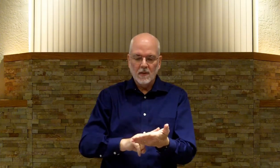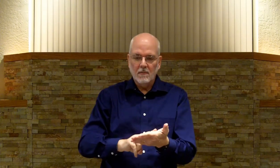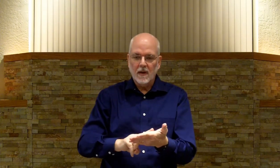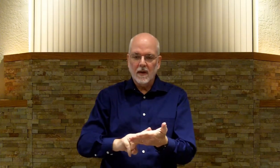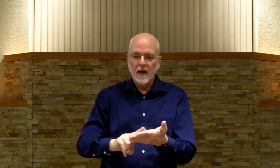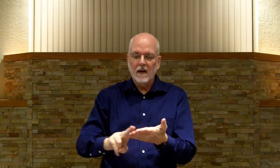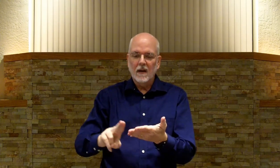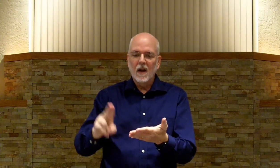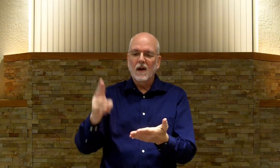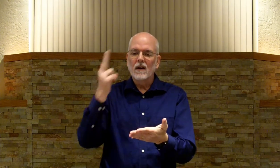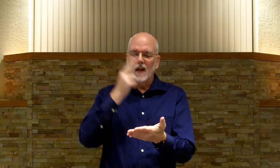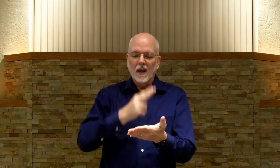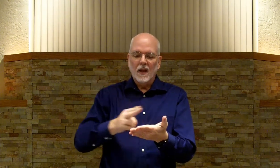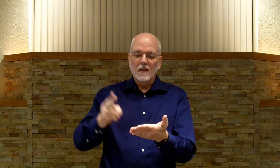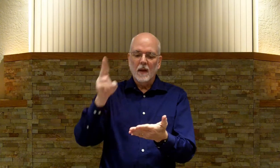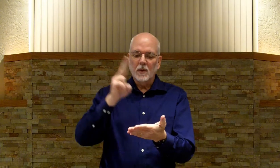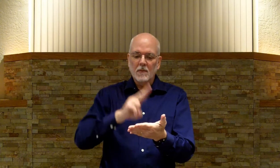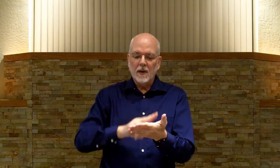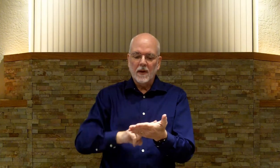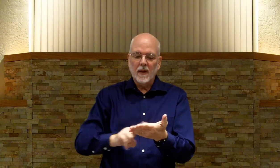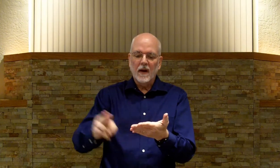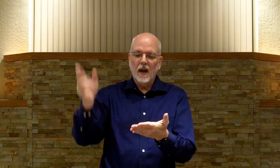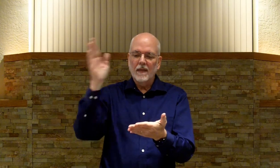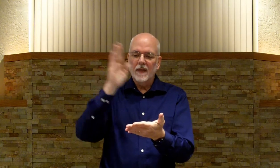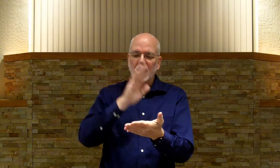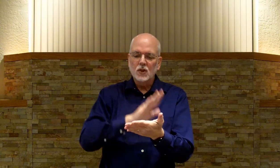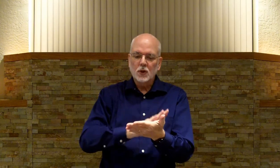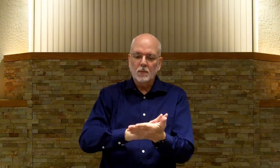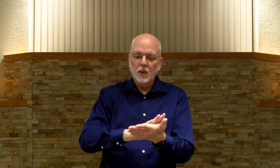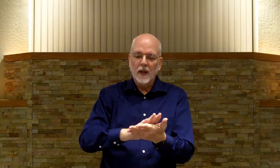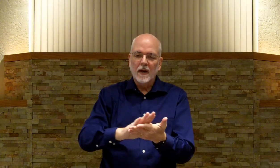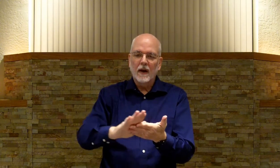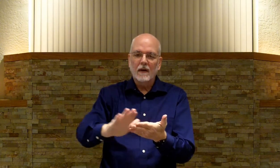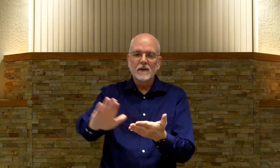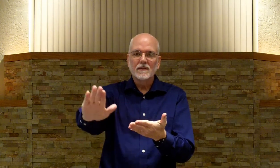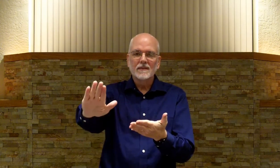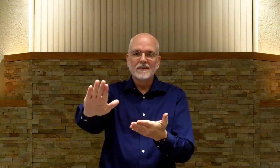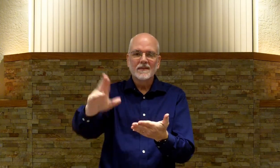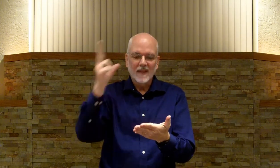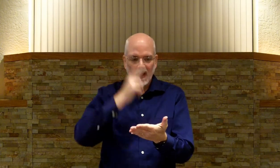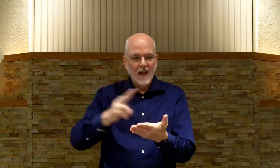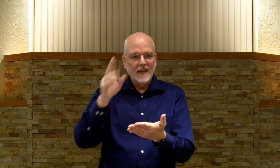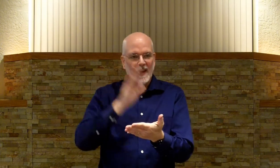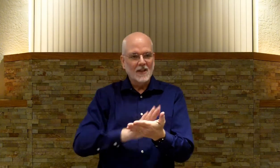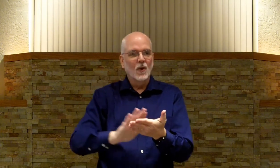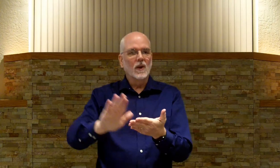some butter there. Or. Yeah. Put the butter there. And then. Spread it out. That's holy.